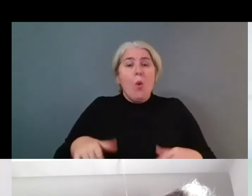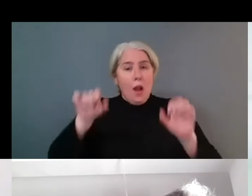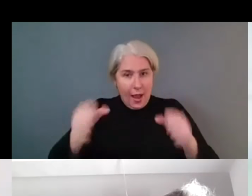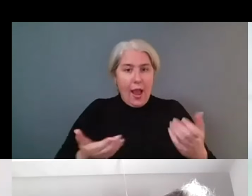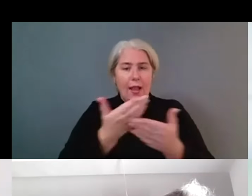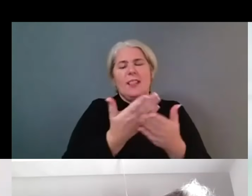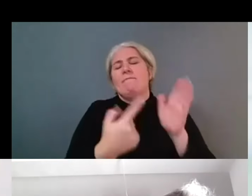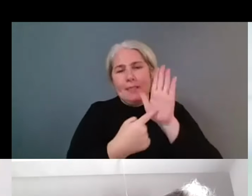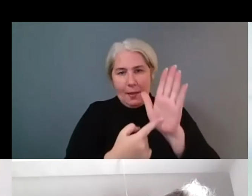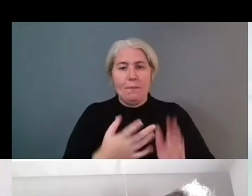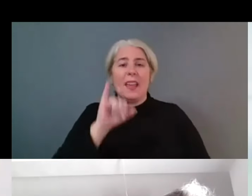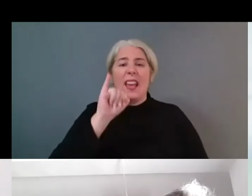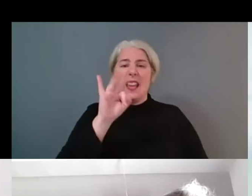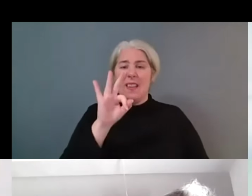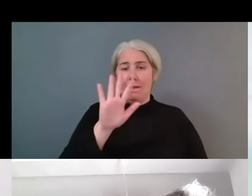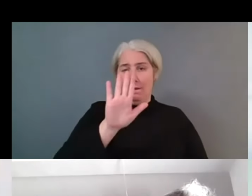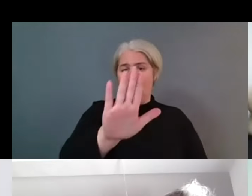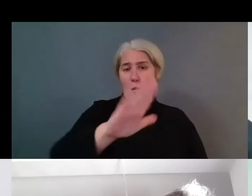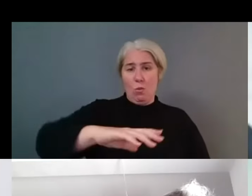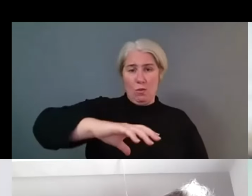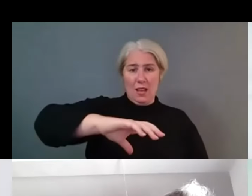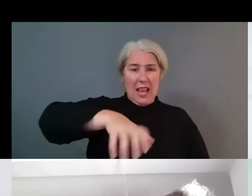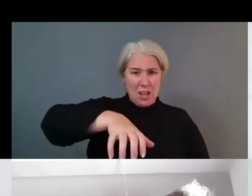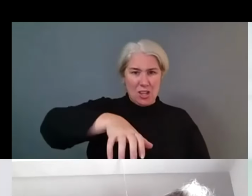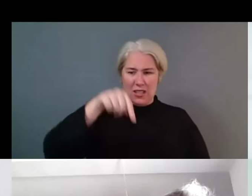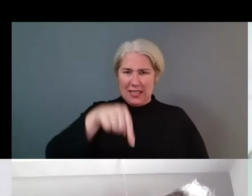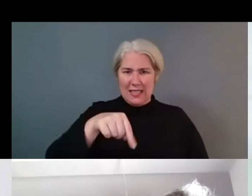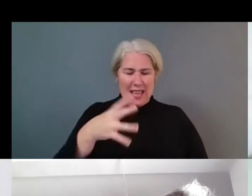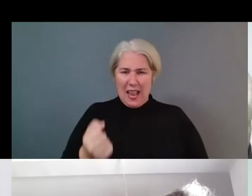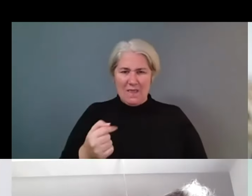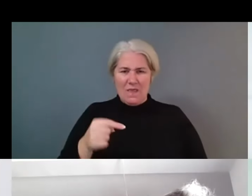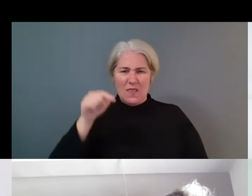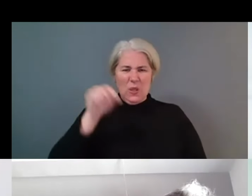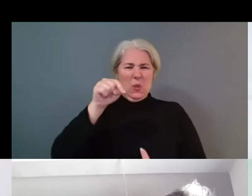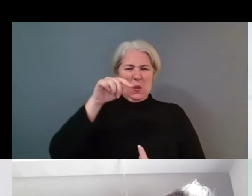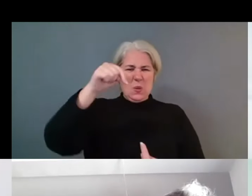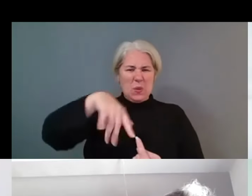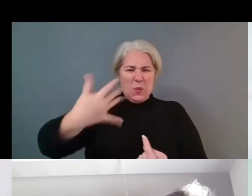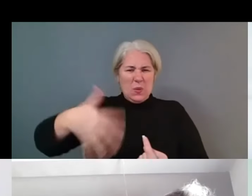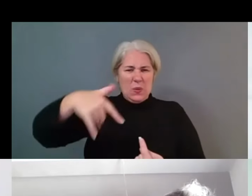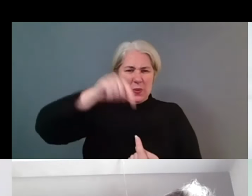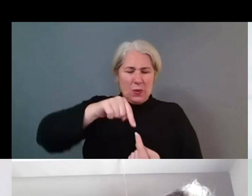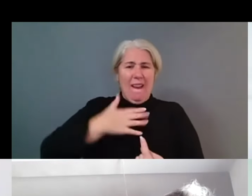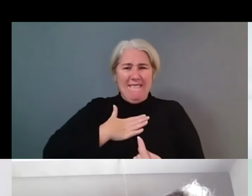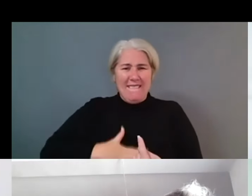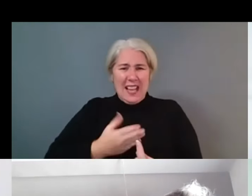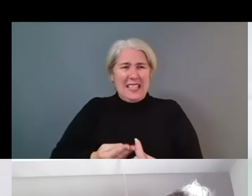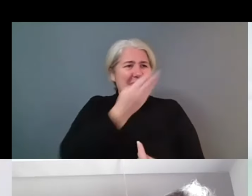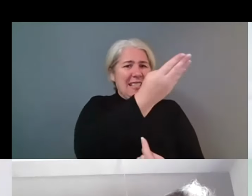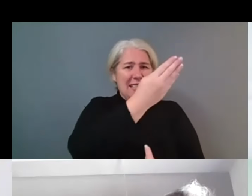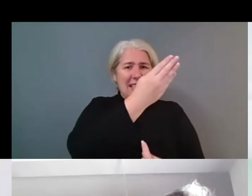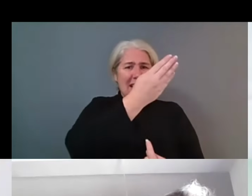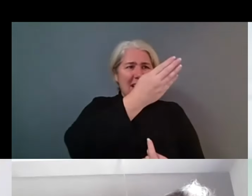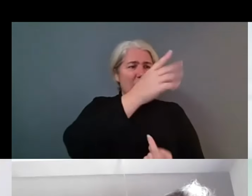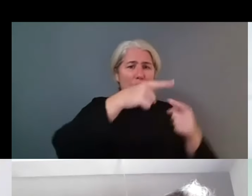your country which you would like to take a case on to the CRPD committee, but you cannot because the country hasn't ratified